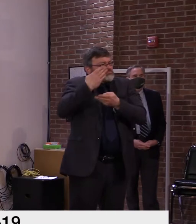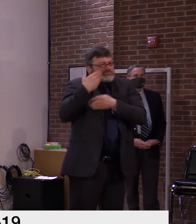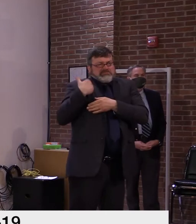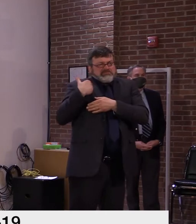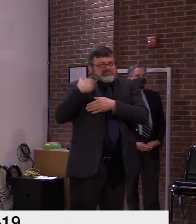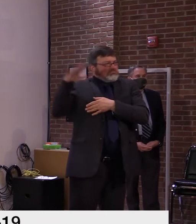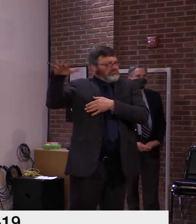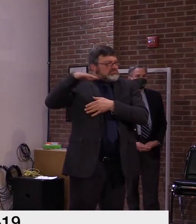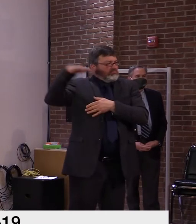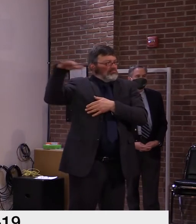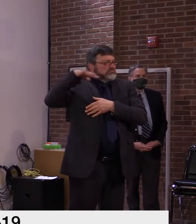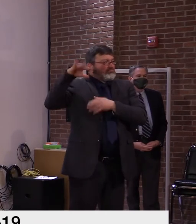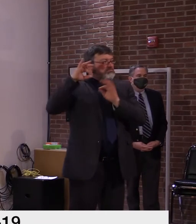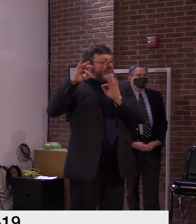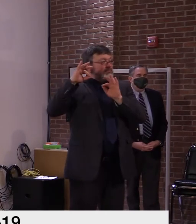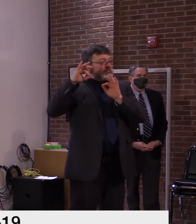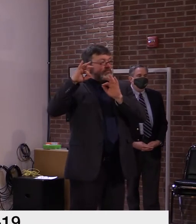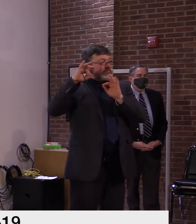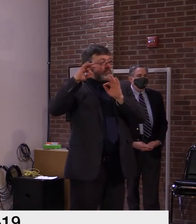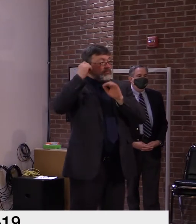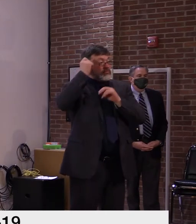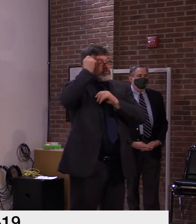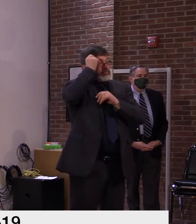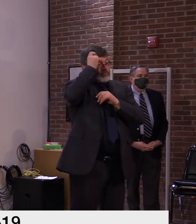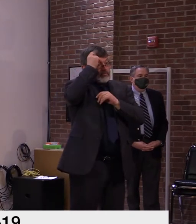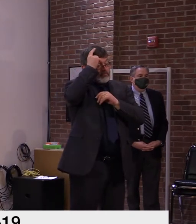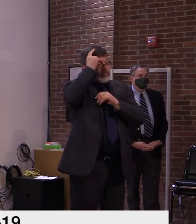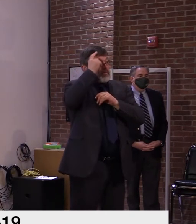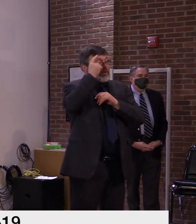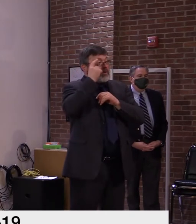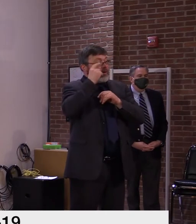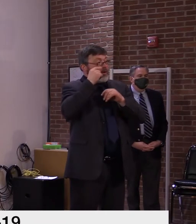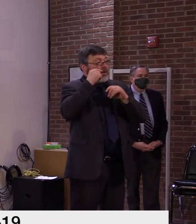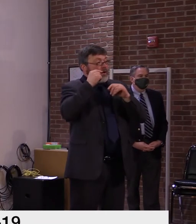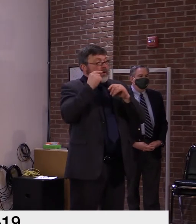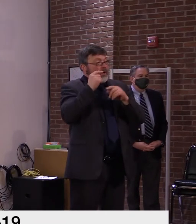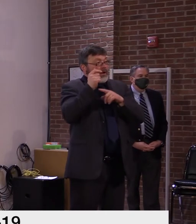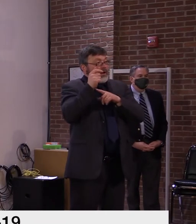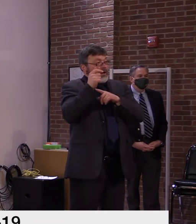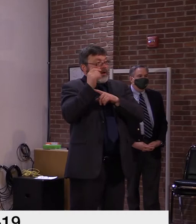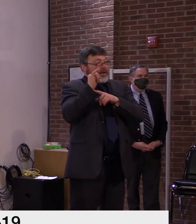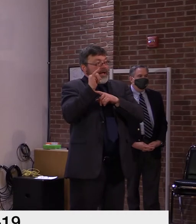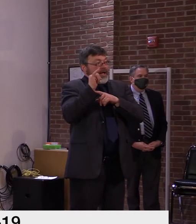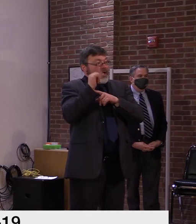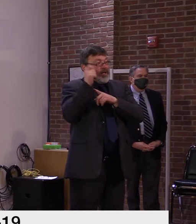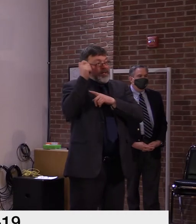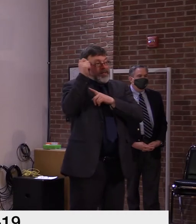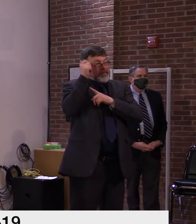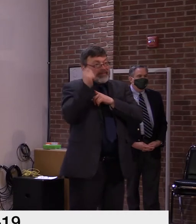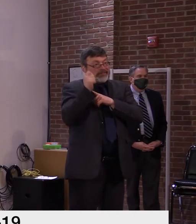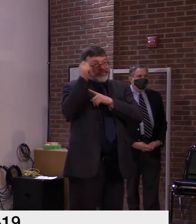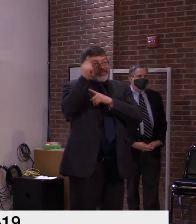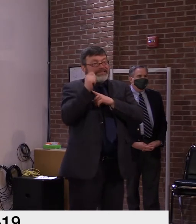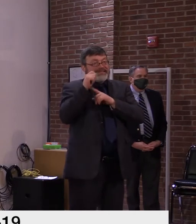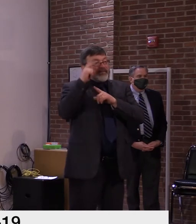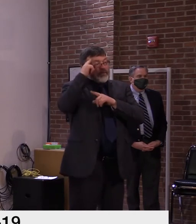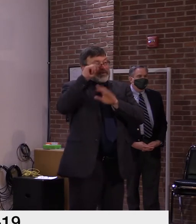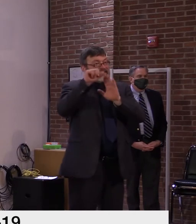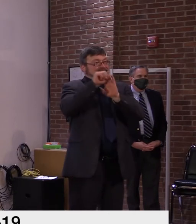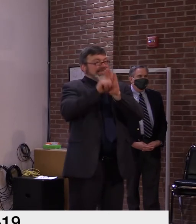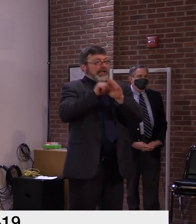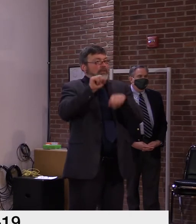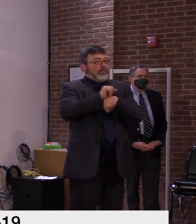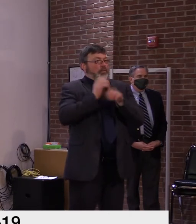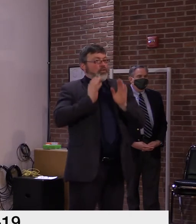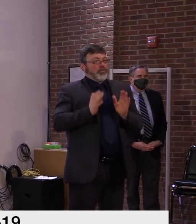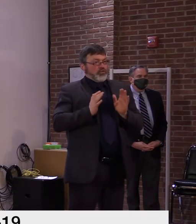state, both in retirement and to the pension fund and so forth. And we need to work those